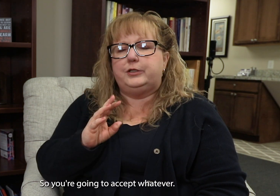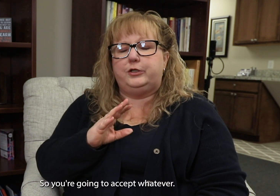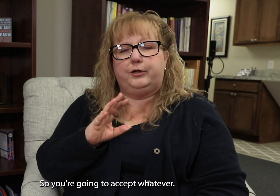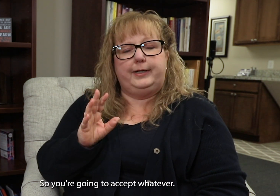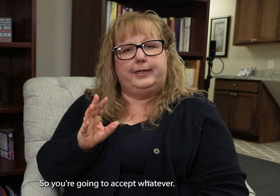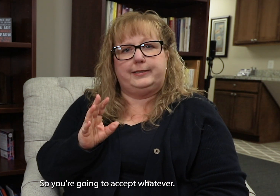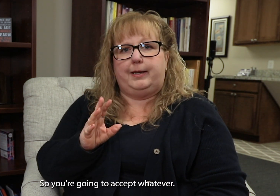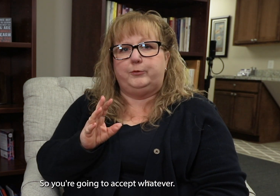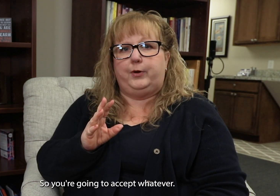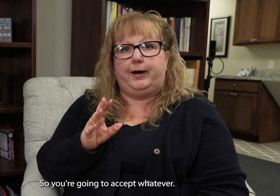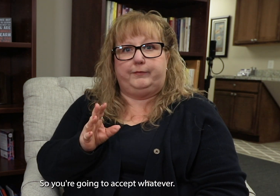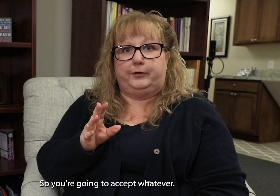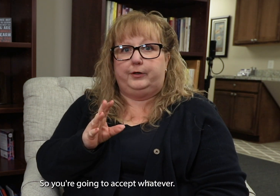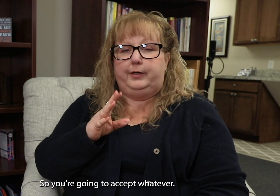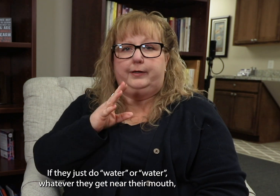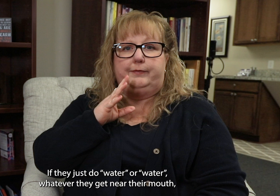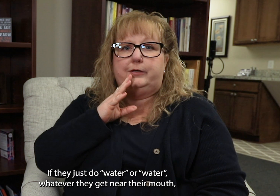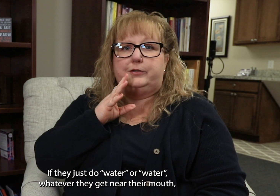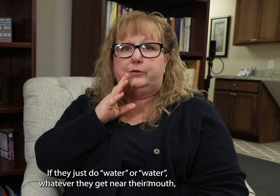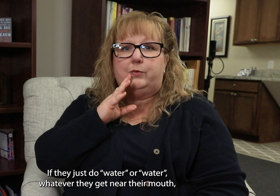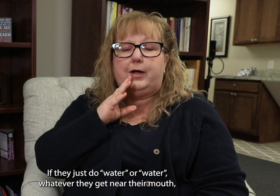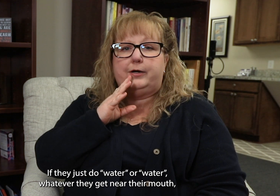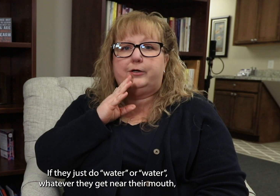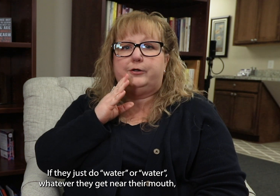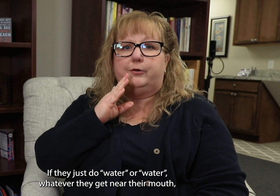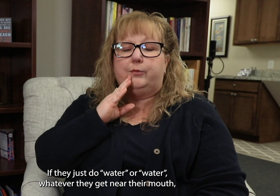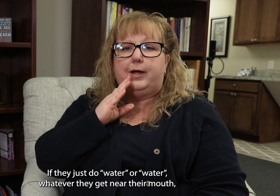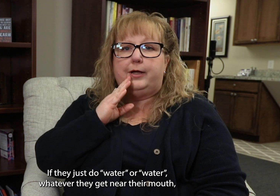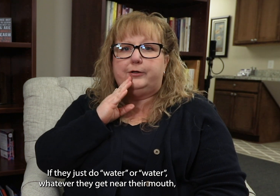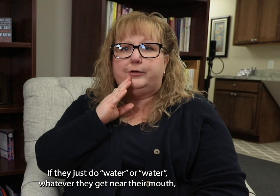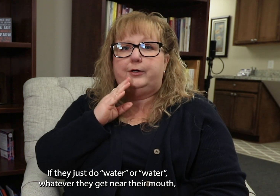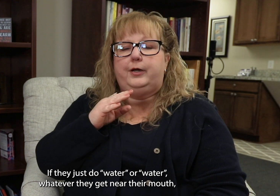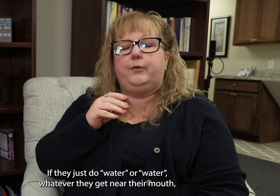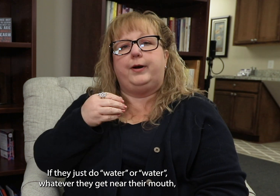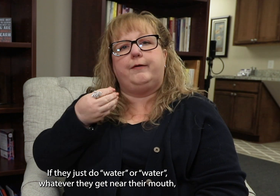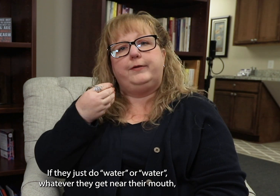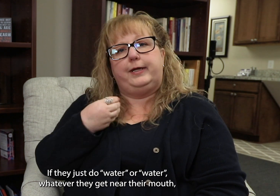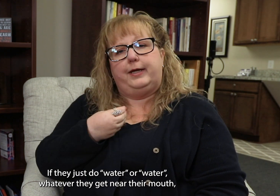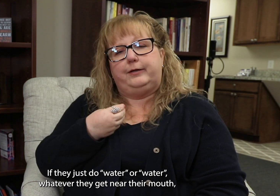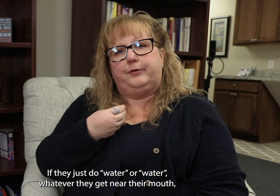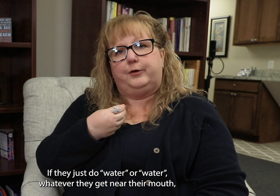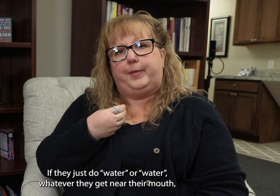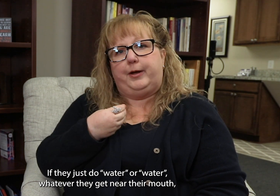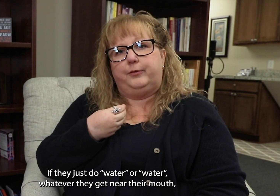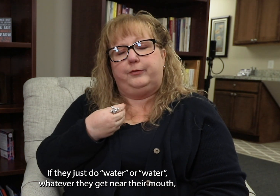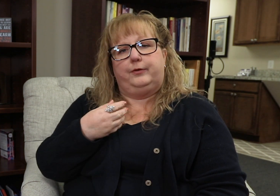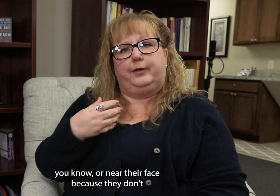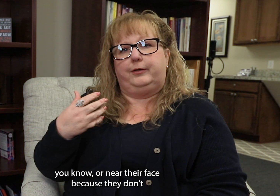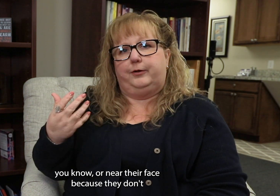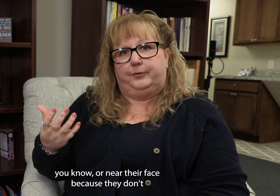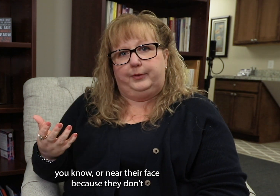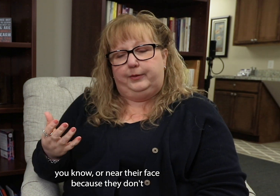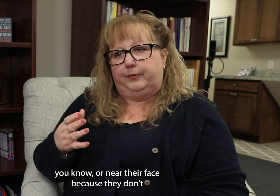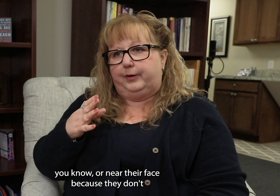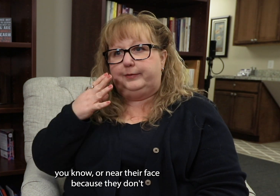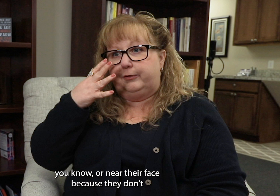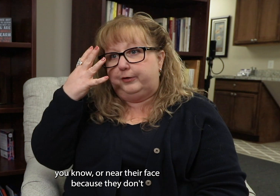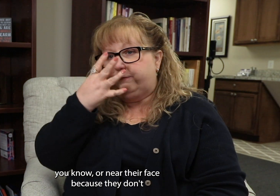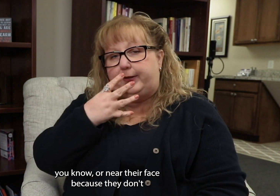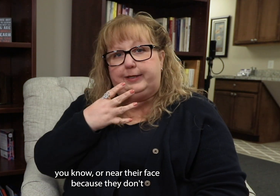you're going to accept whatever, if they just do water or water, whatever they get near their mouth, you know, or near their face,